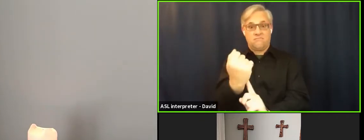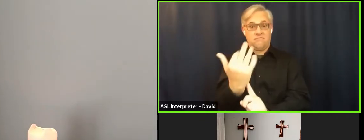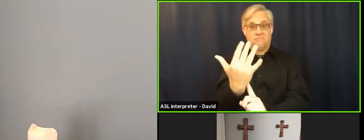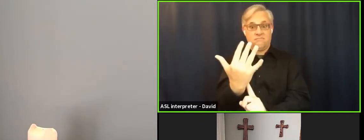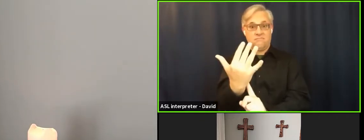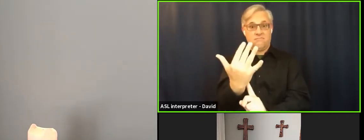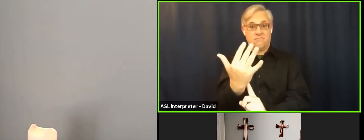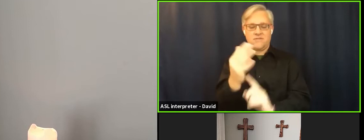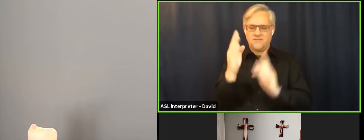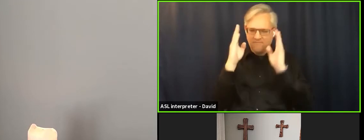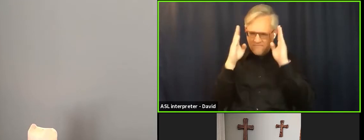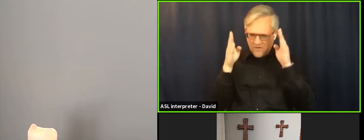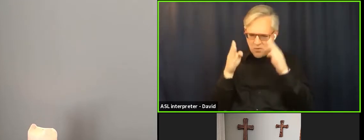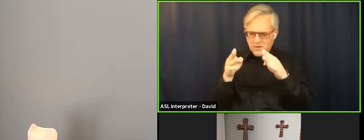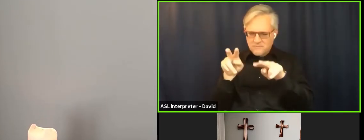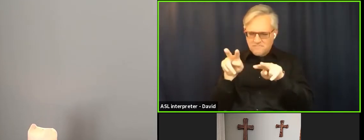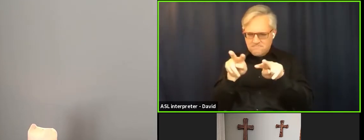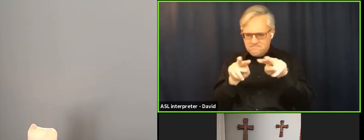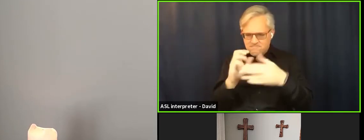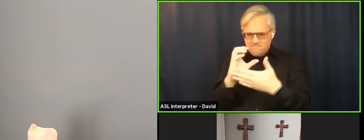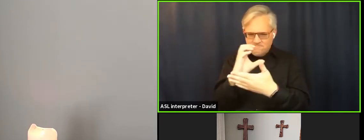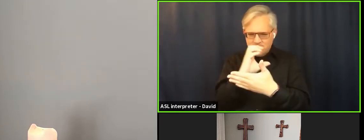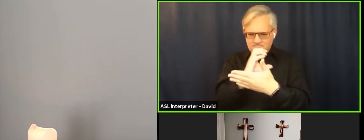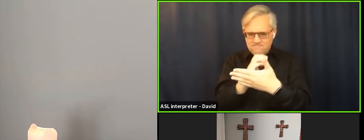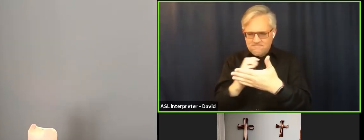Take some deep breaths,